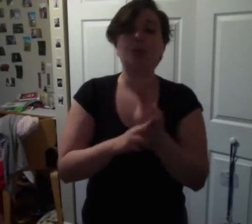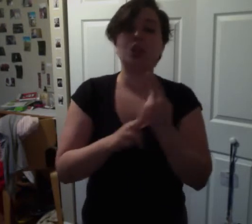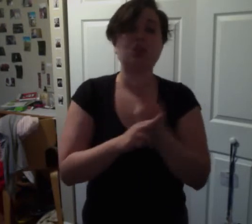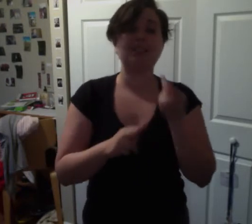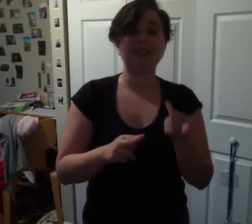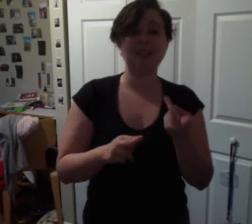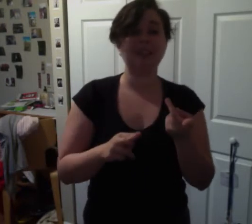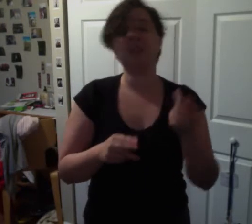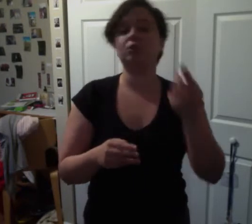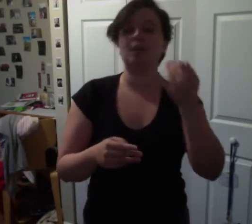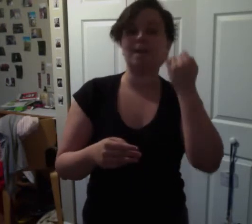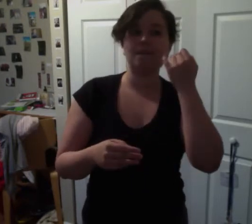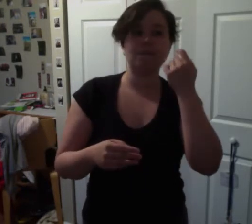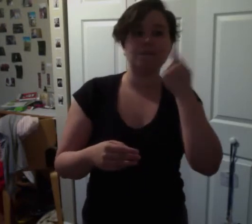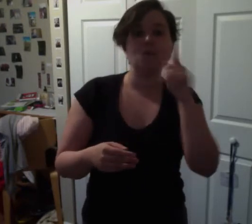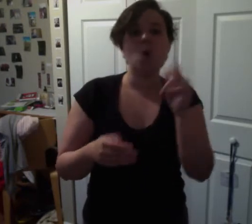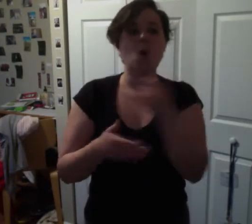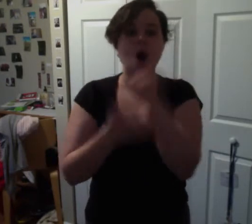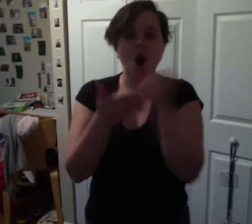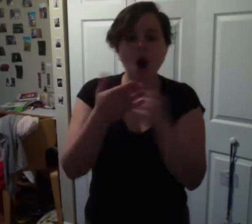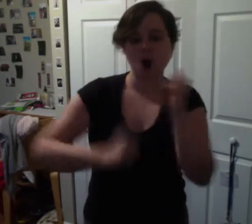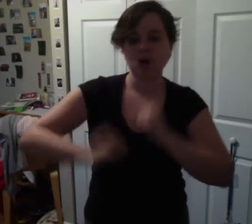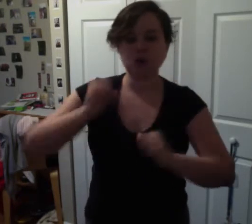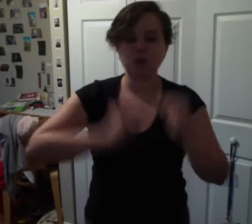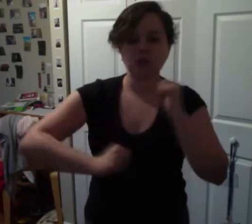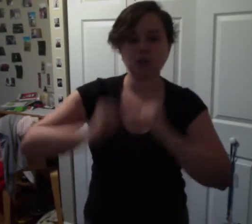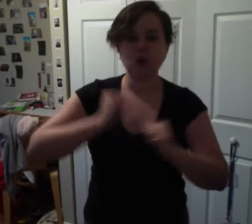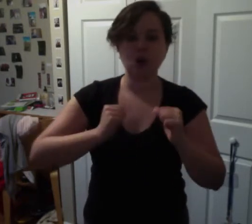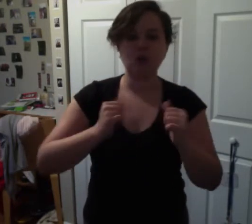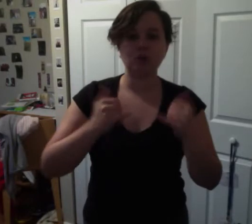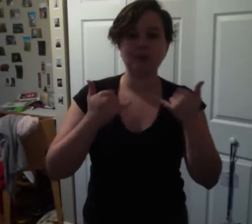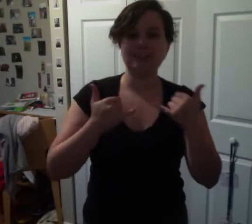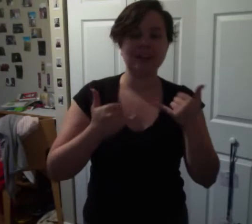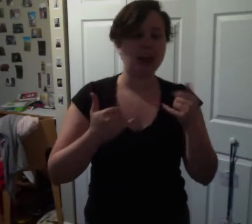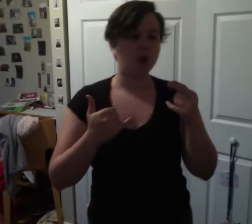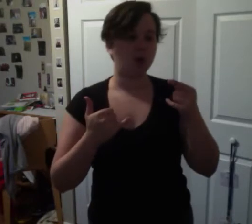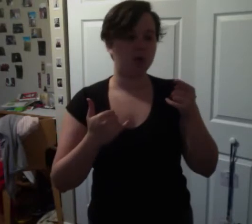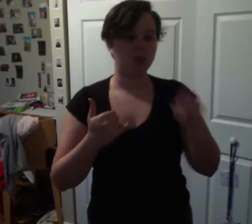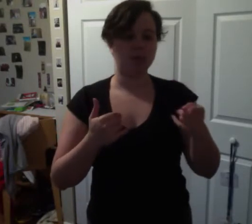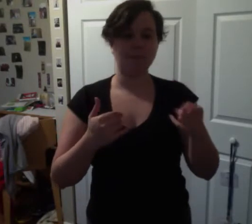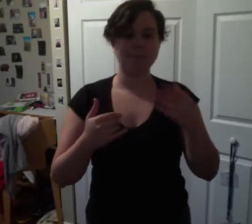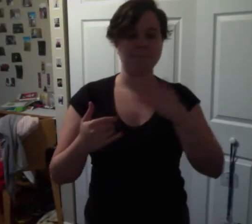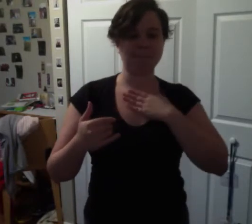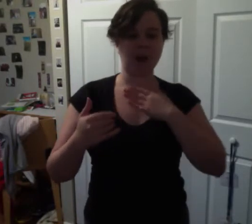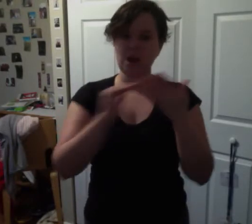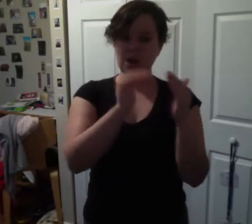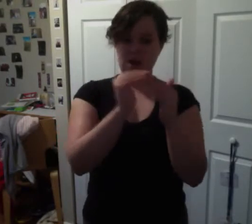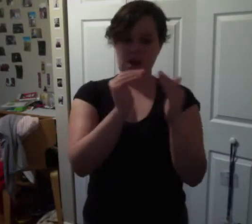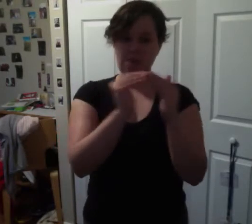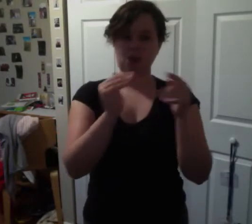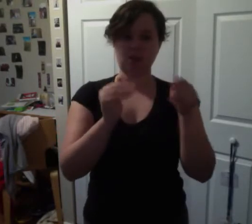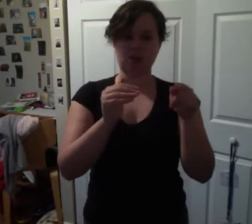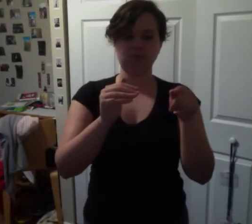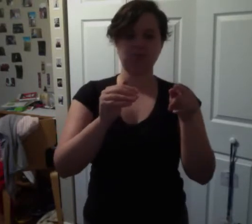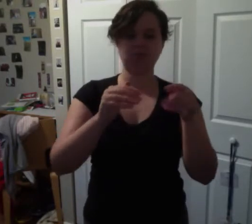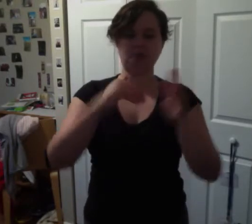my block, Dorchester, we now refer to the block as Dorchester Projects, that in a way, that building became a kind of gathering site